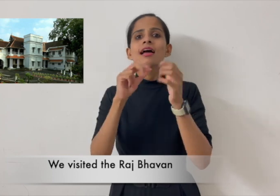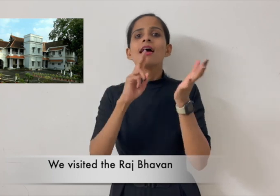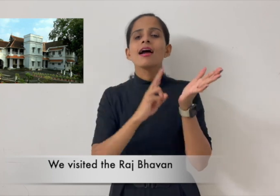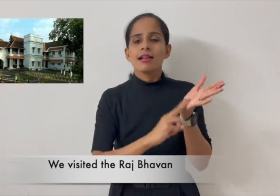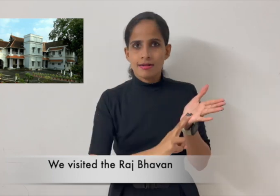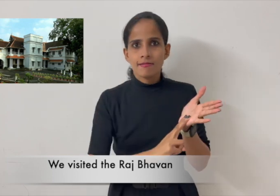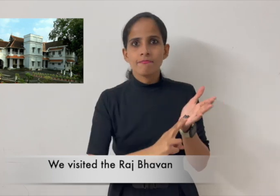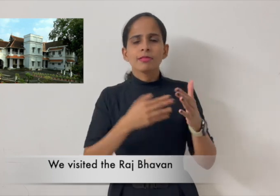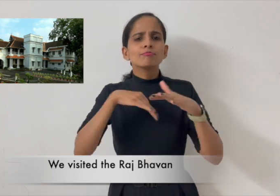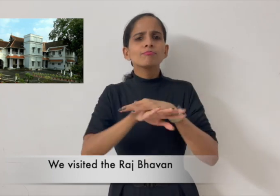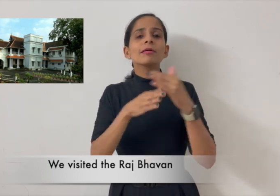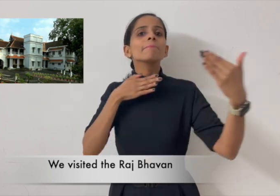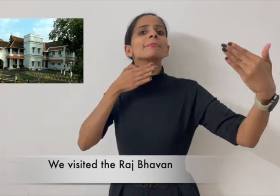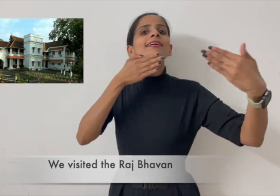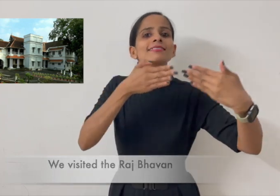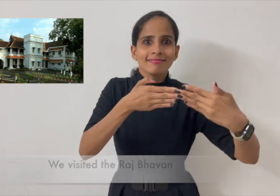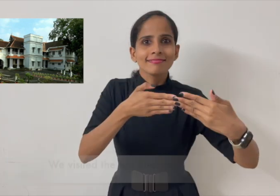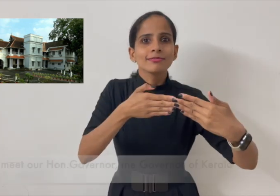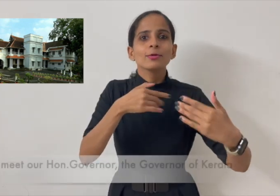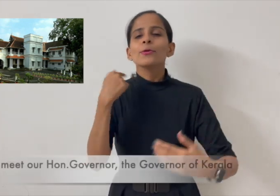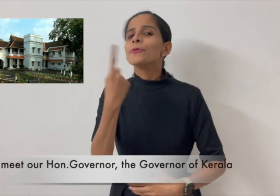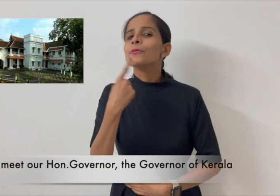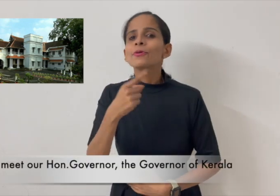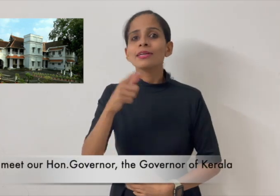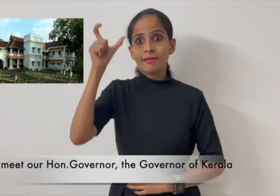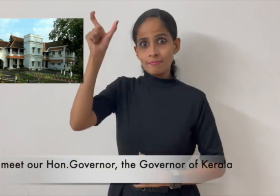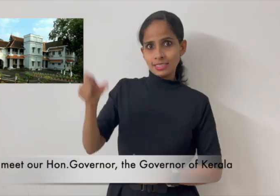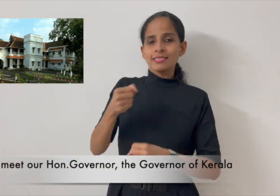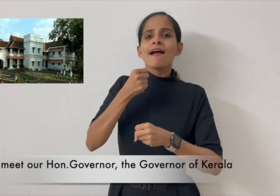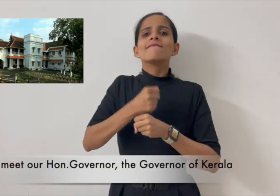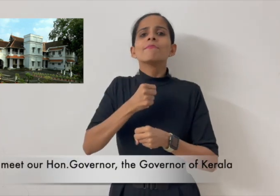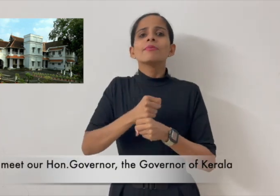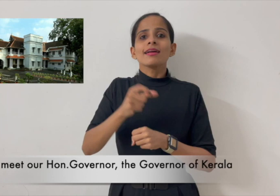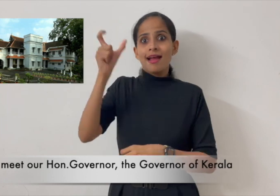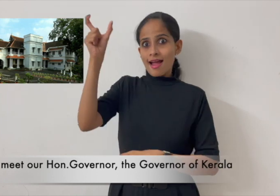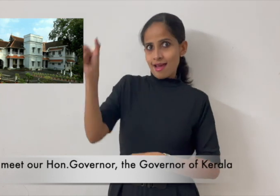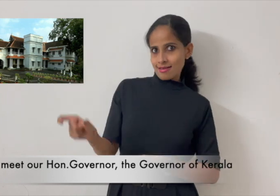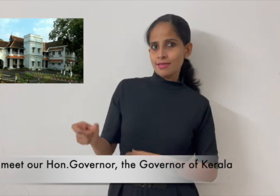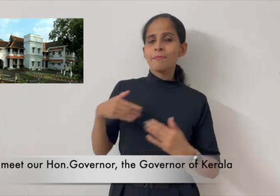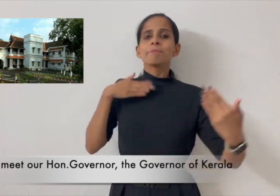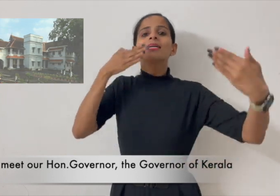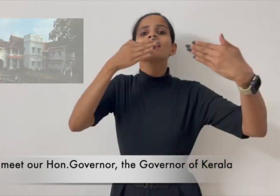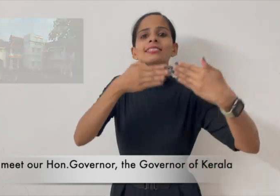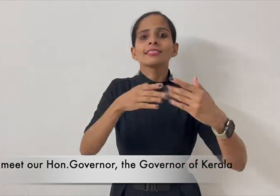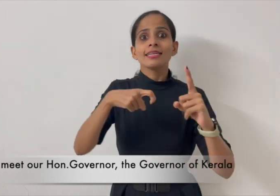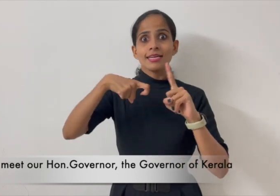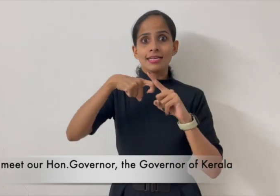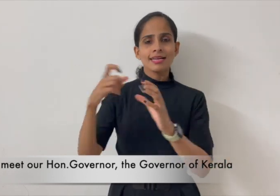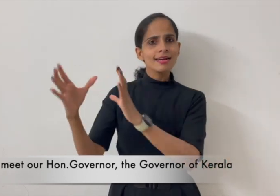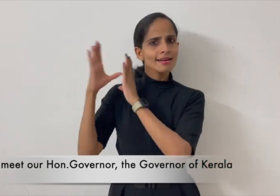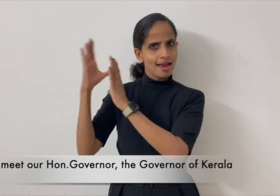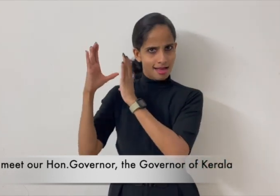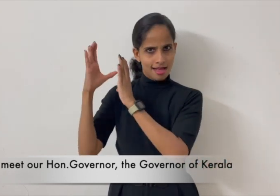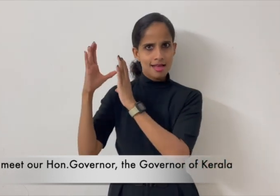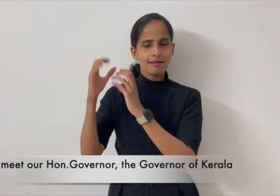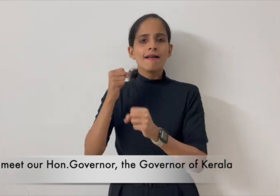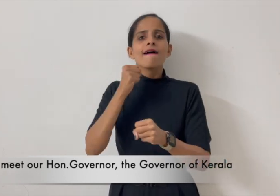to meet our governor, the governor of Kerala.